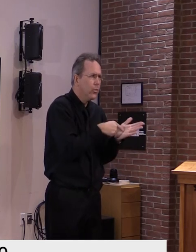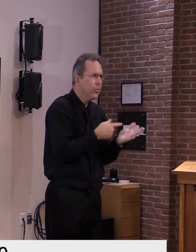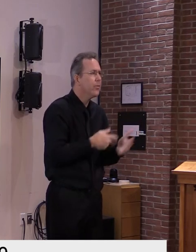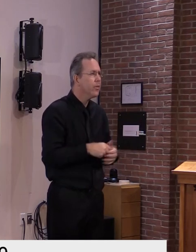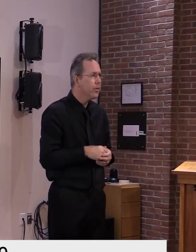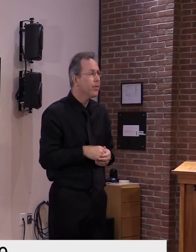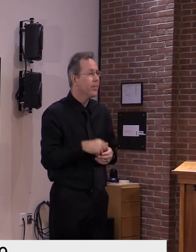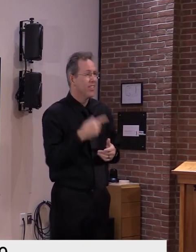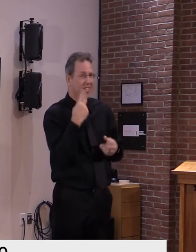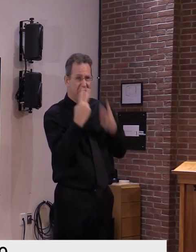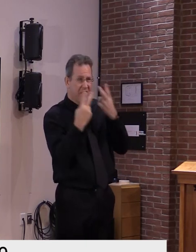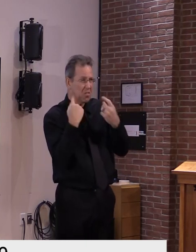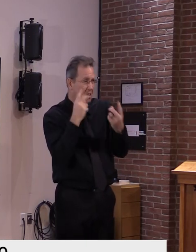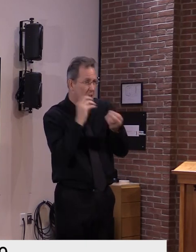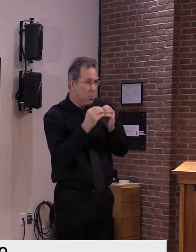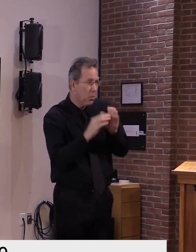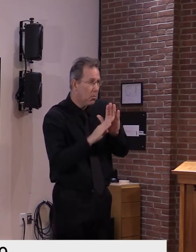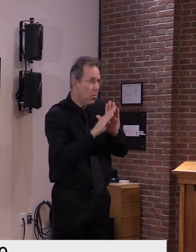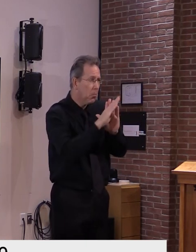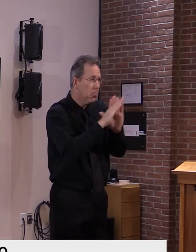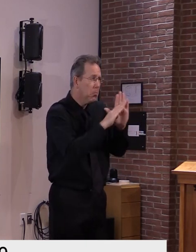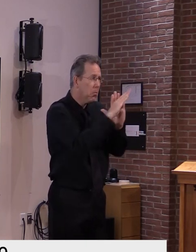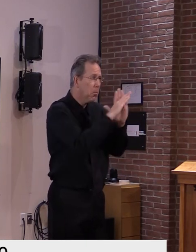probably not alter our stance.